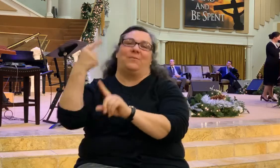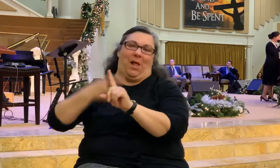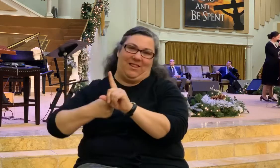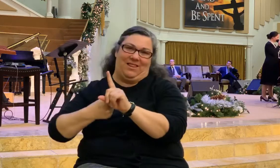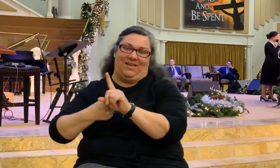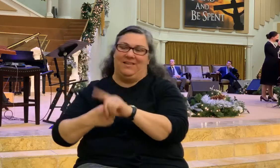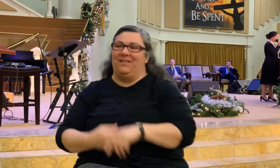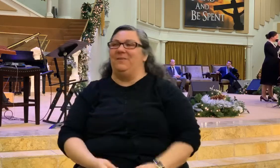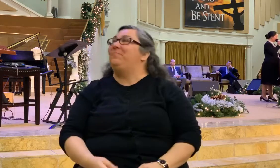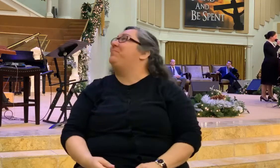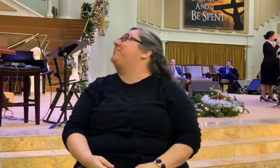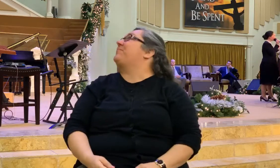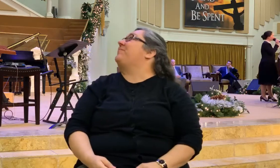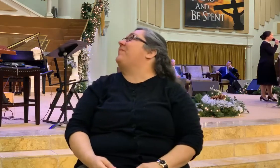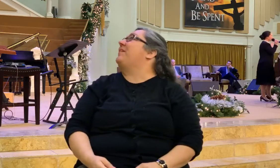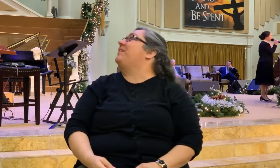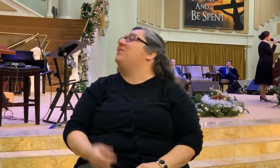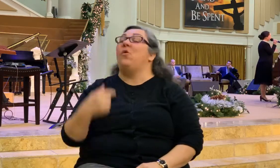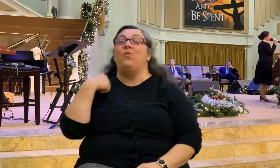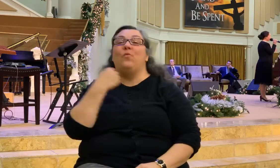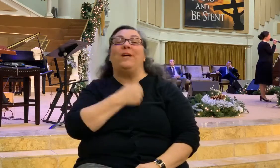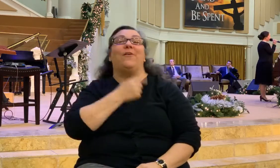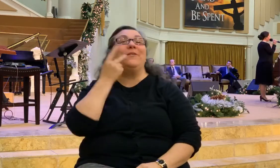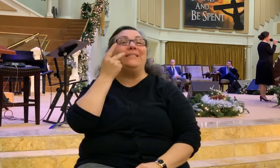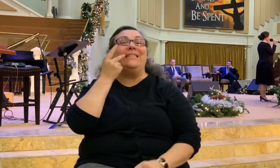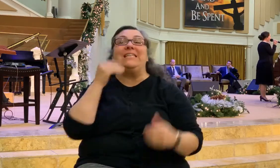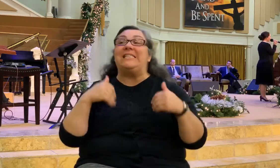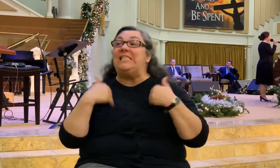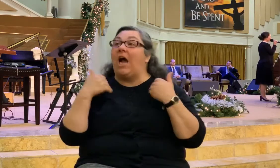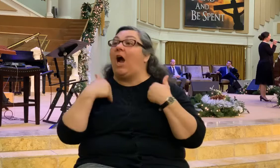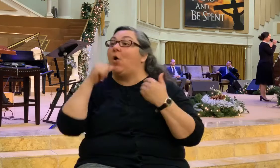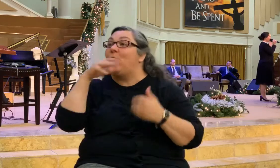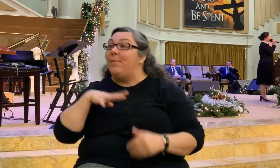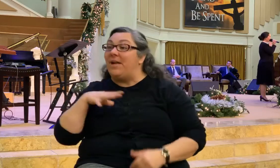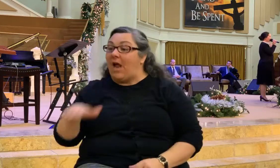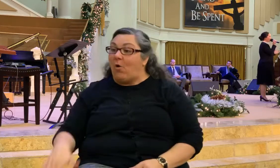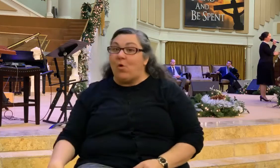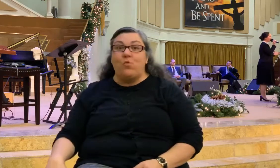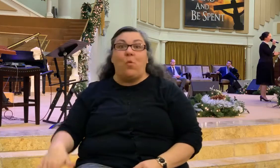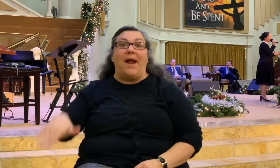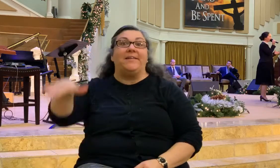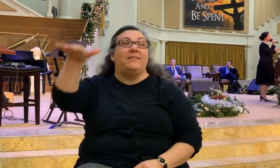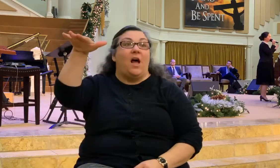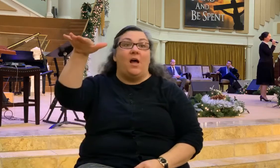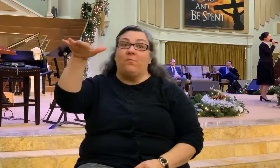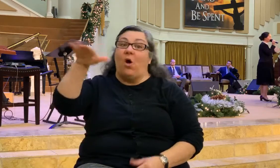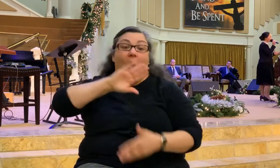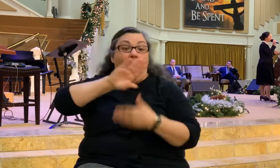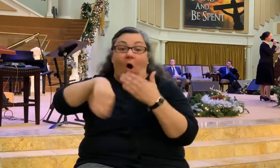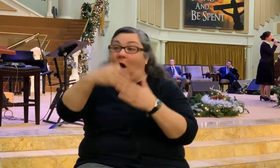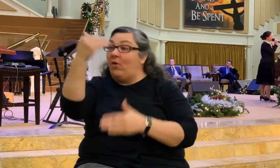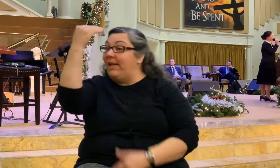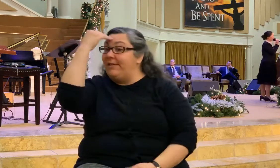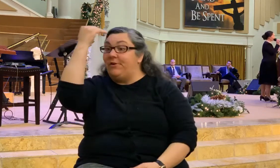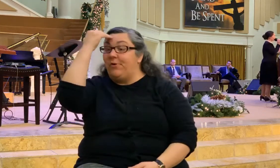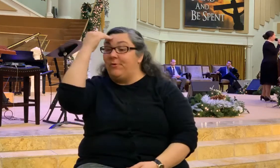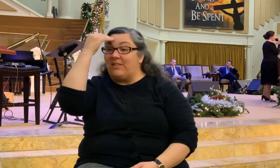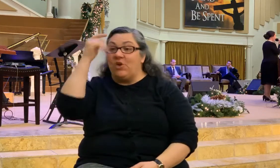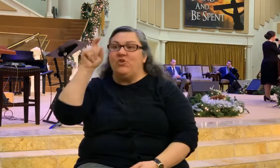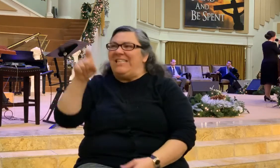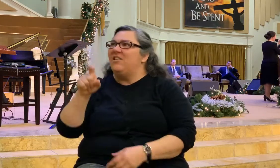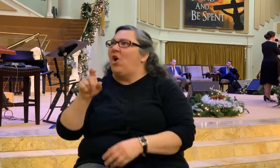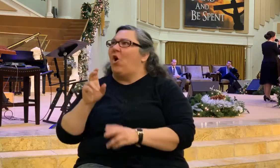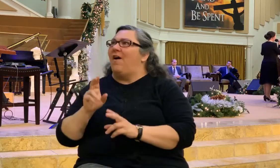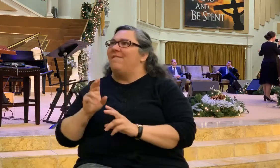brand new stuff. We're seeing young ladies that were raised, all they ever knew was get a man, have a